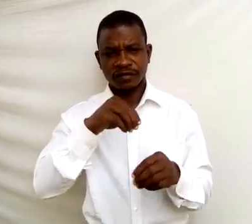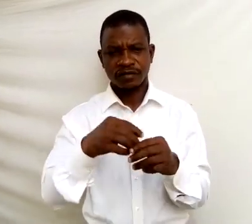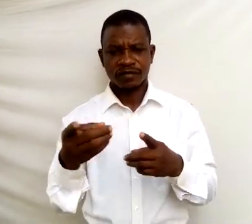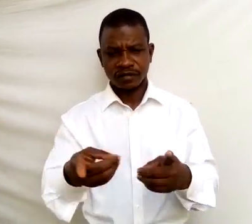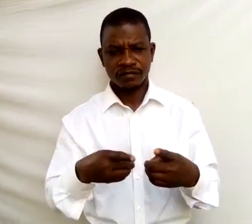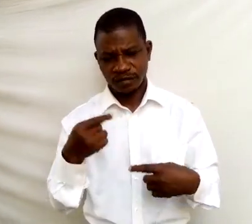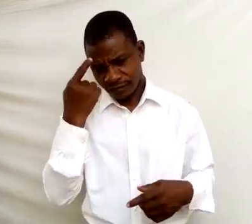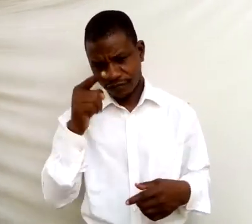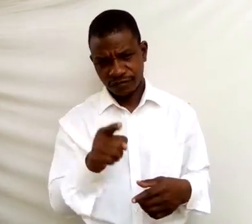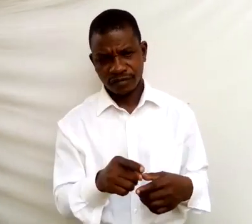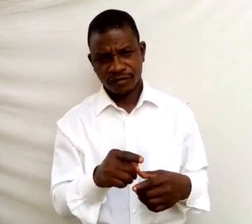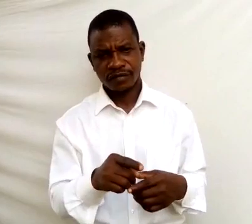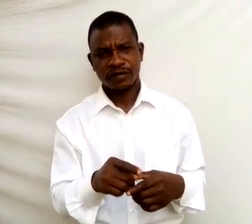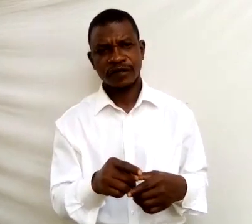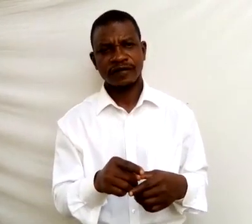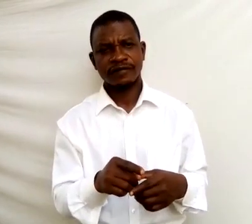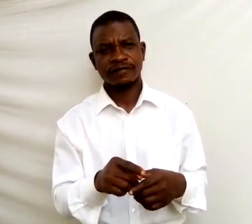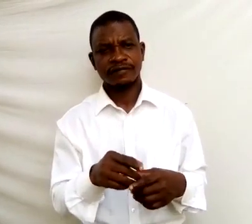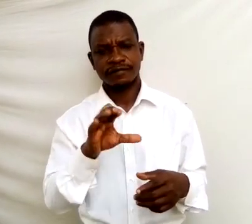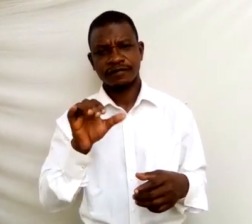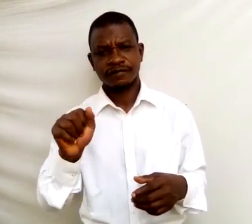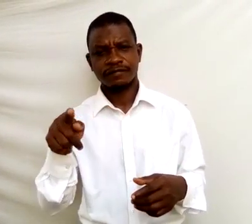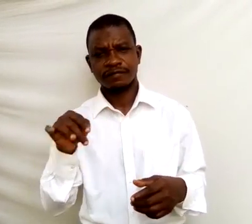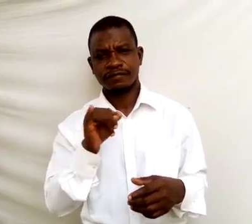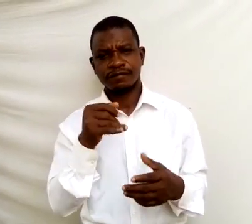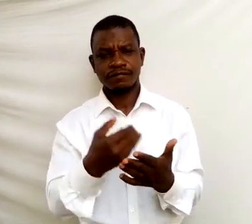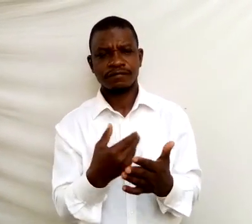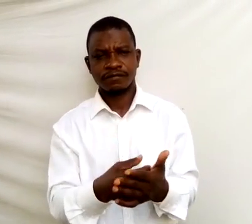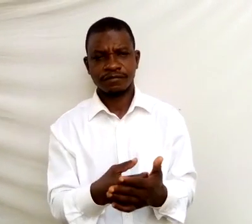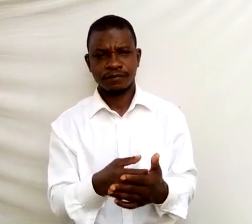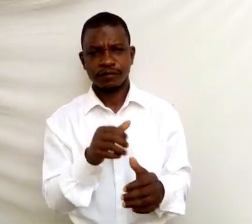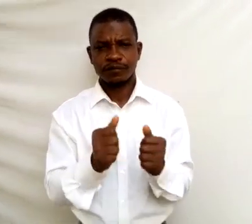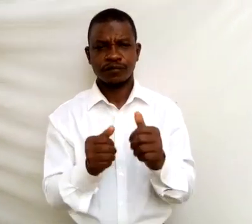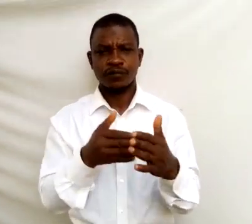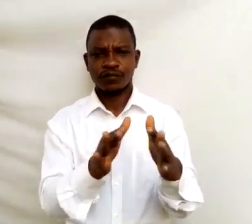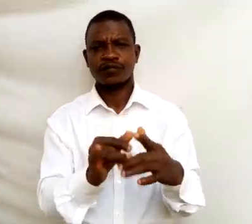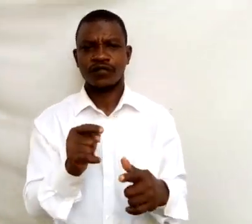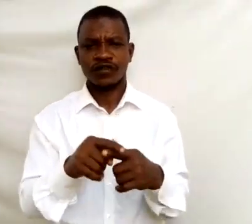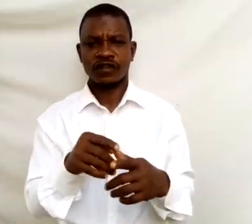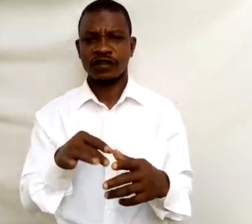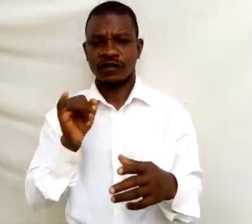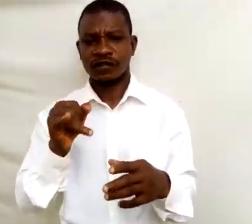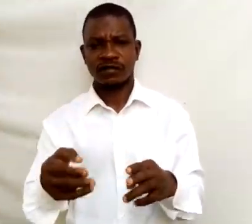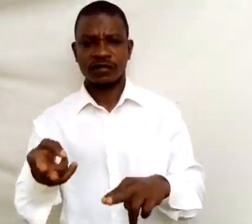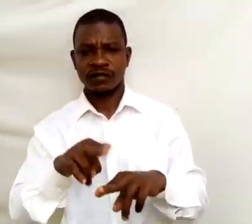for capital, which leads to increase in interest rate.